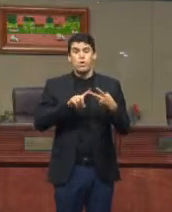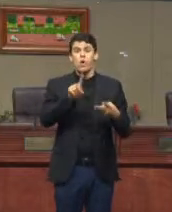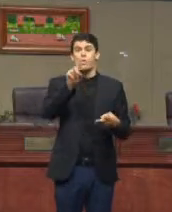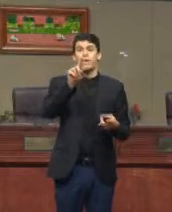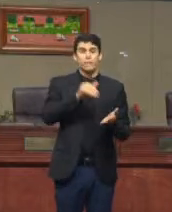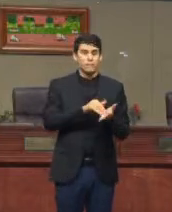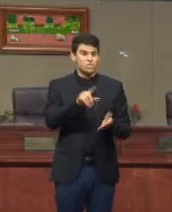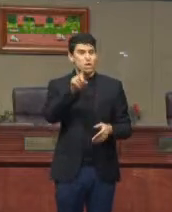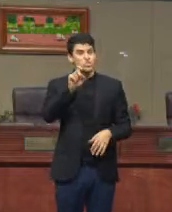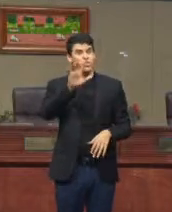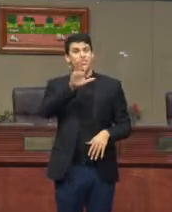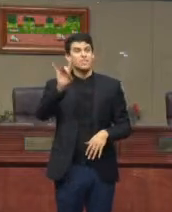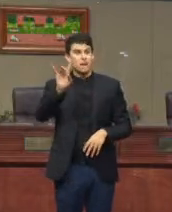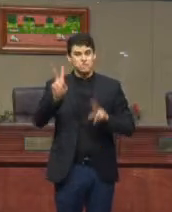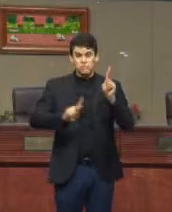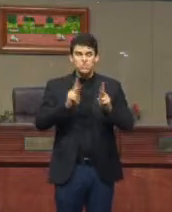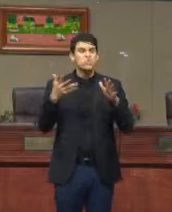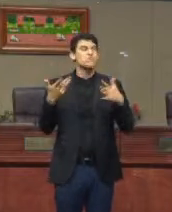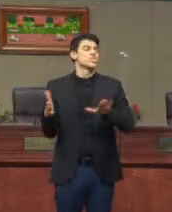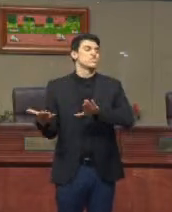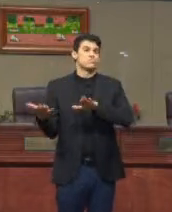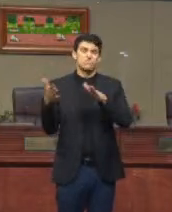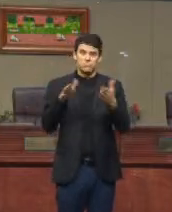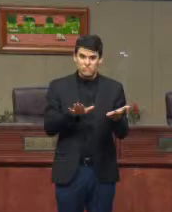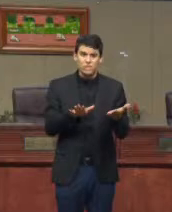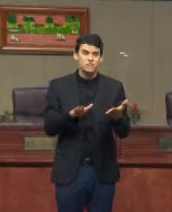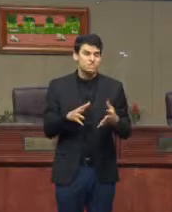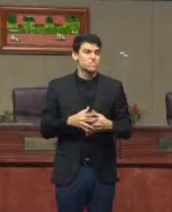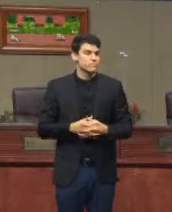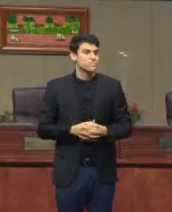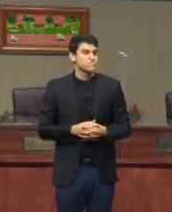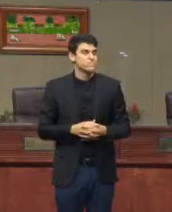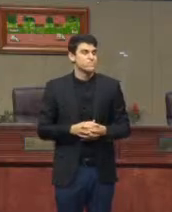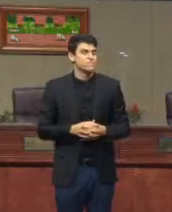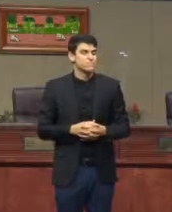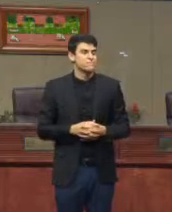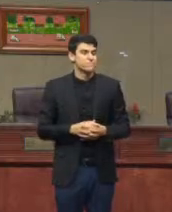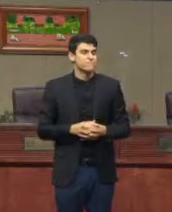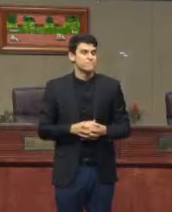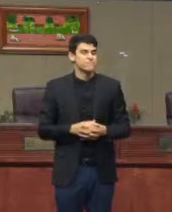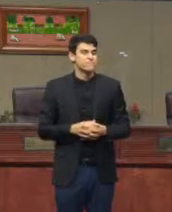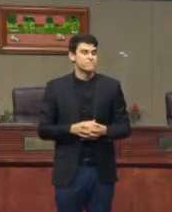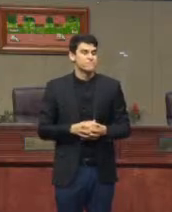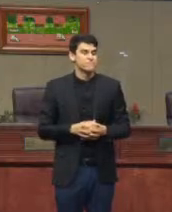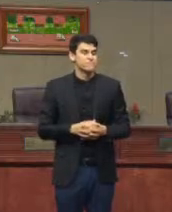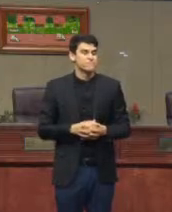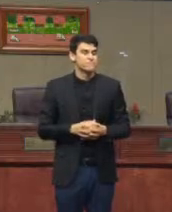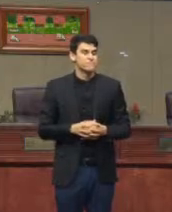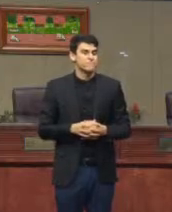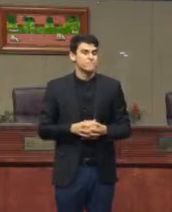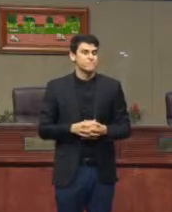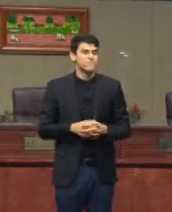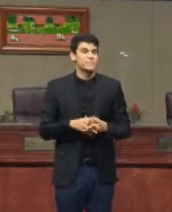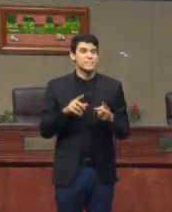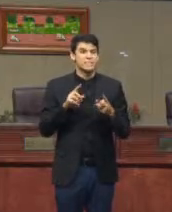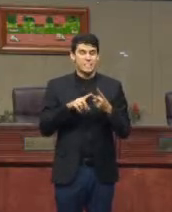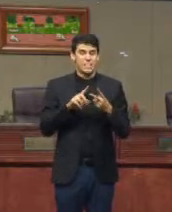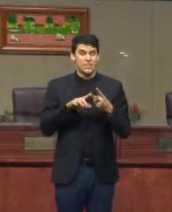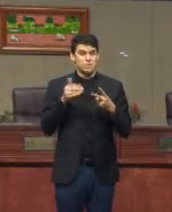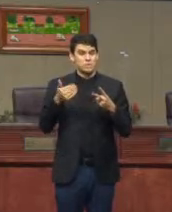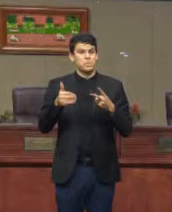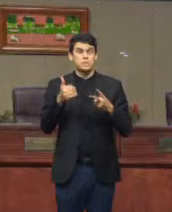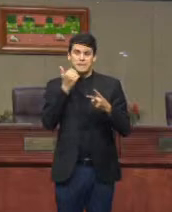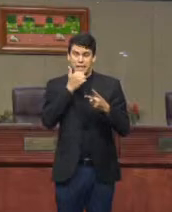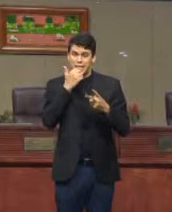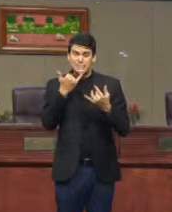1,158 residents have died of the coronavirus. Those numbers edge up almost daily now, so it is still